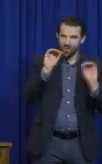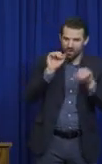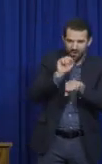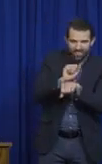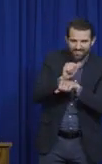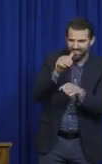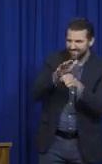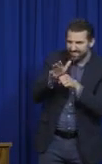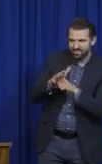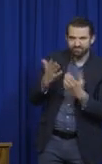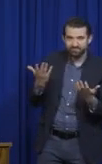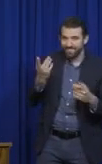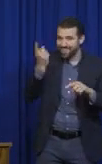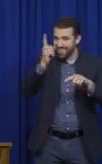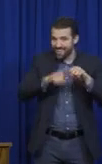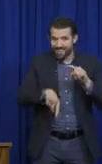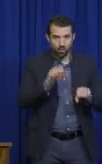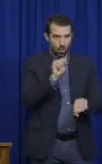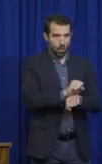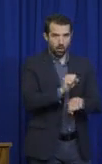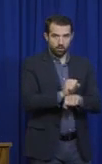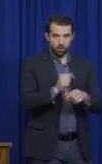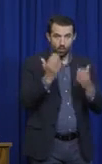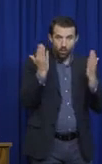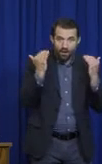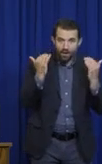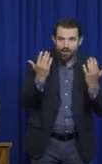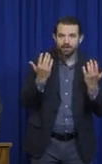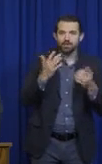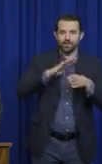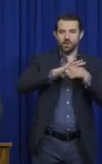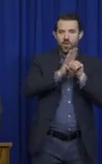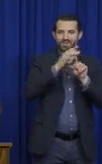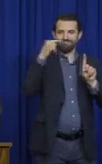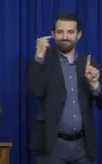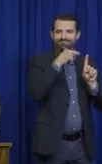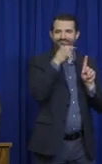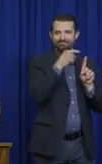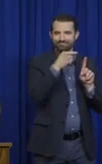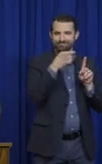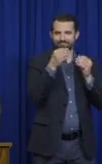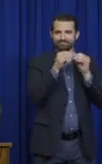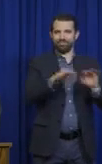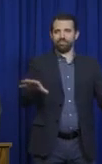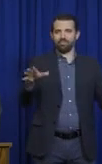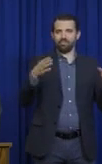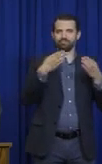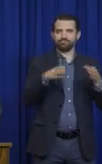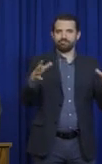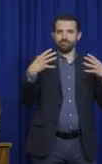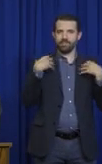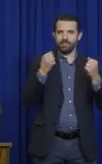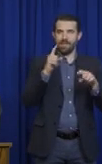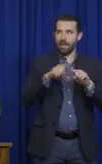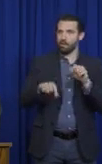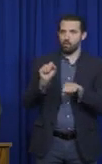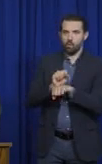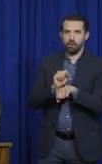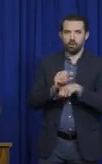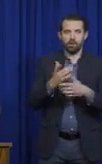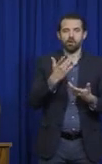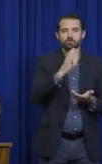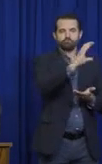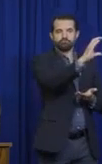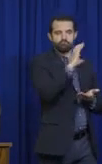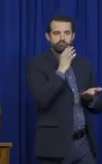to work as a direct result of the COVID-19 public health emergency. If you are eligible